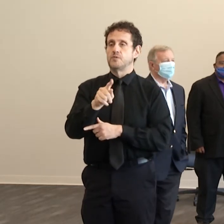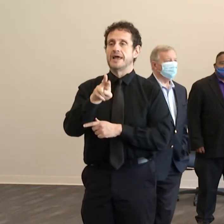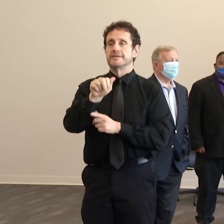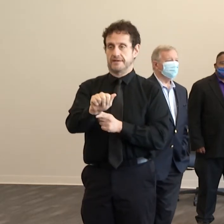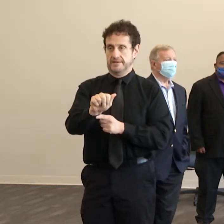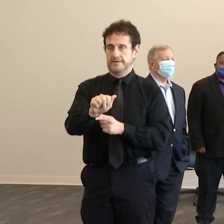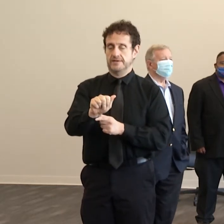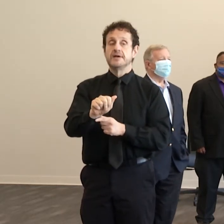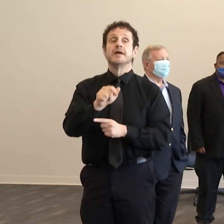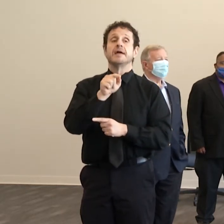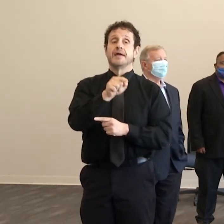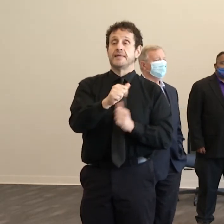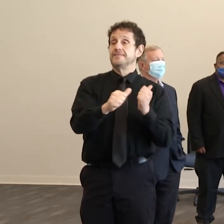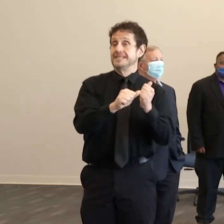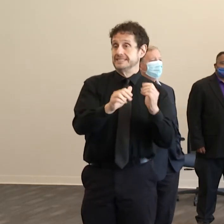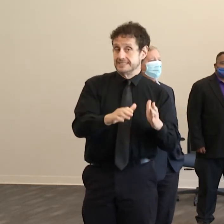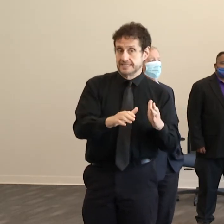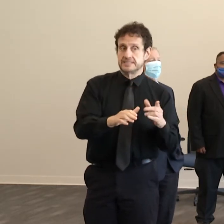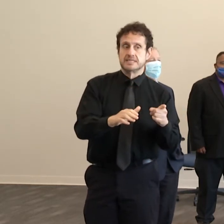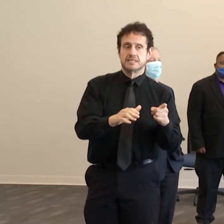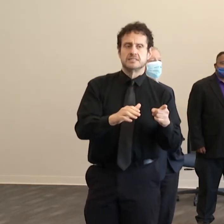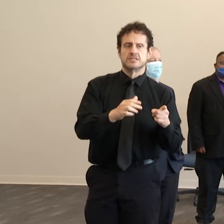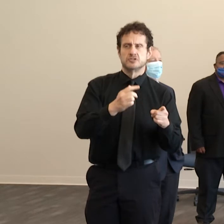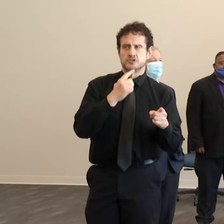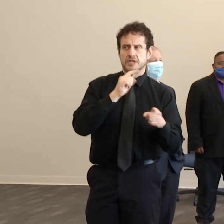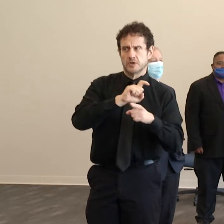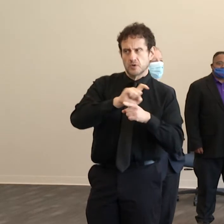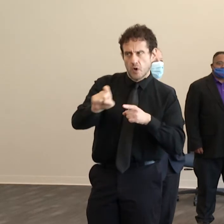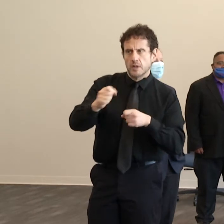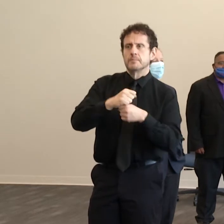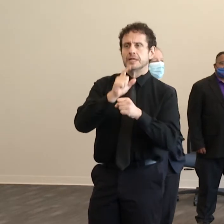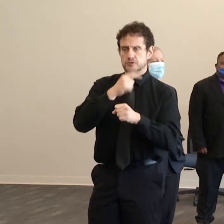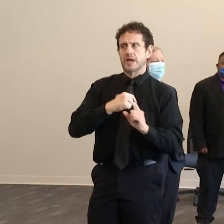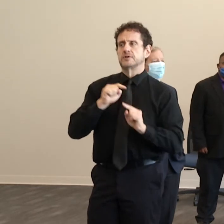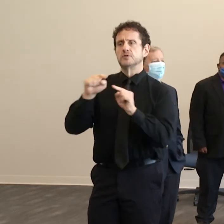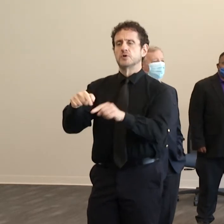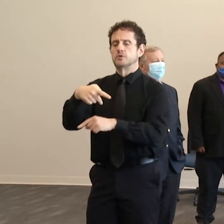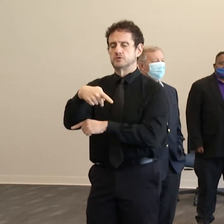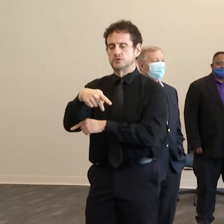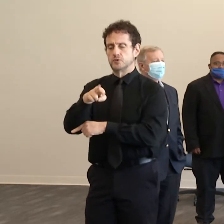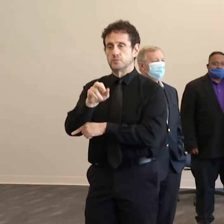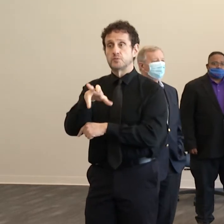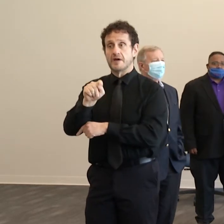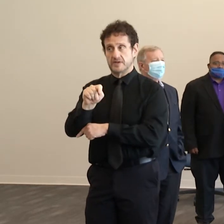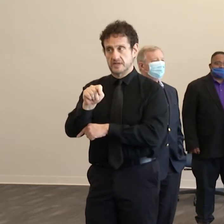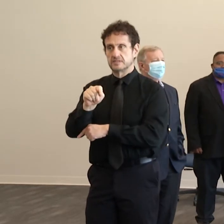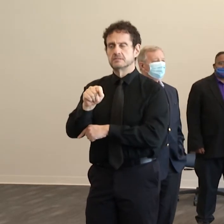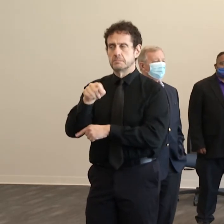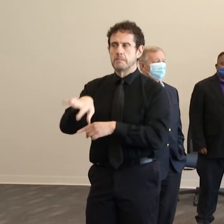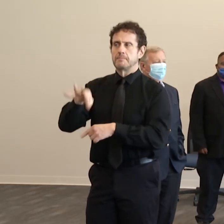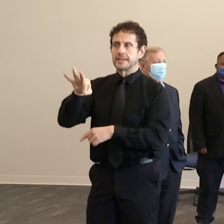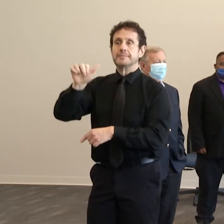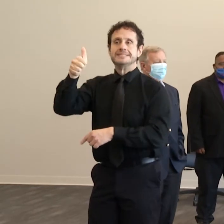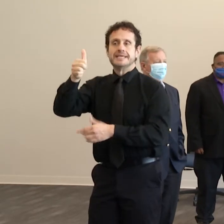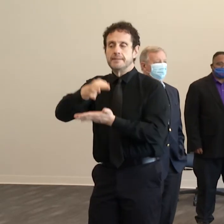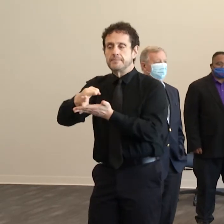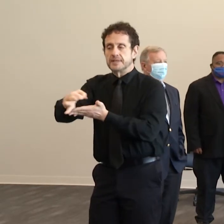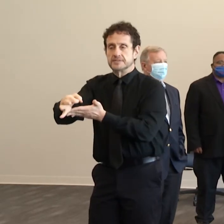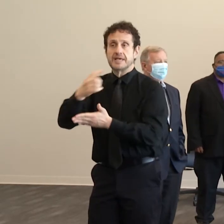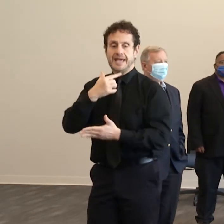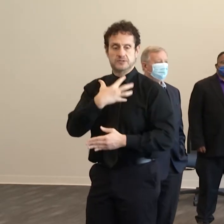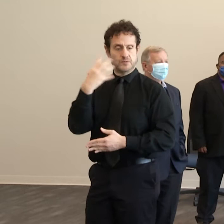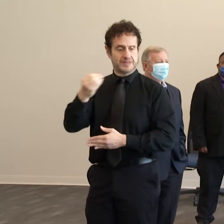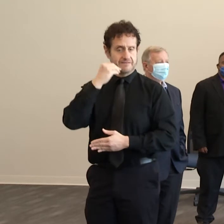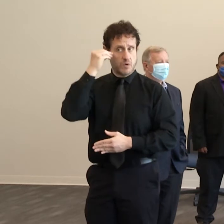and she saw to it that I got about 10 pills at Providence. So I had to leave home, go down there and pick that